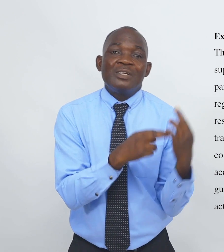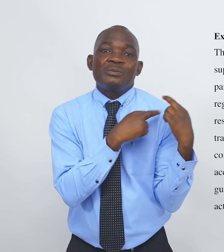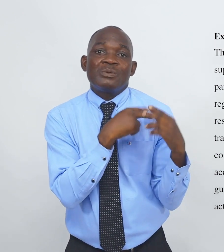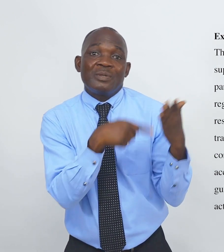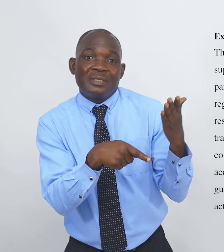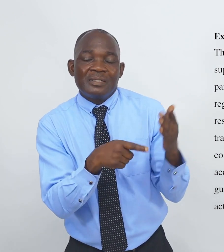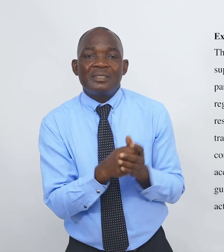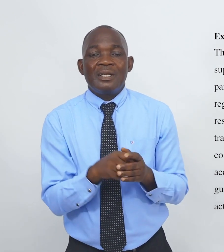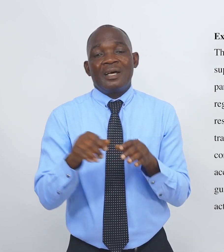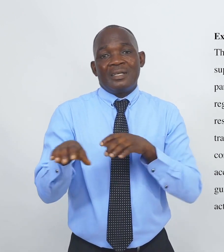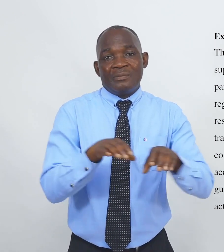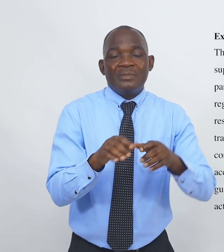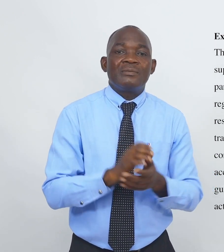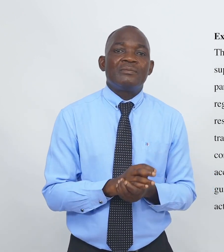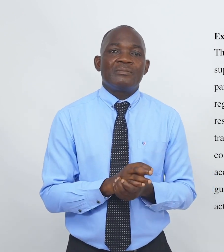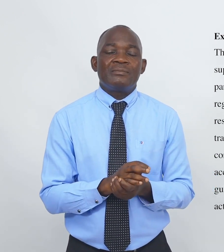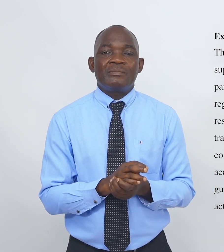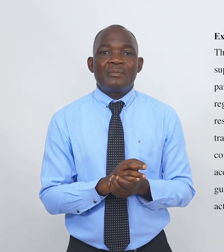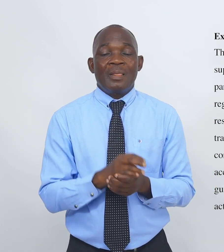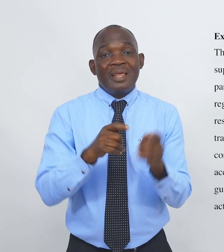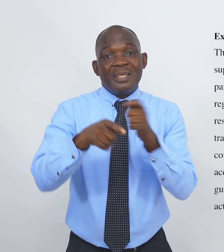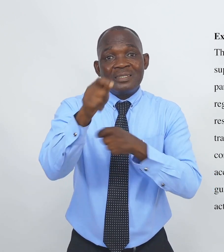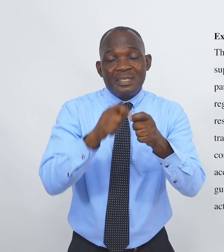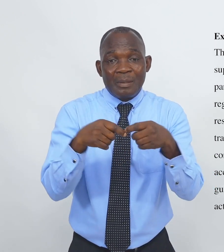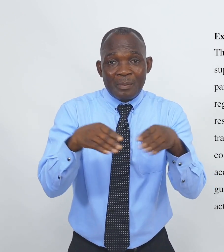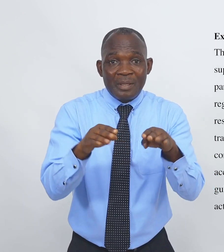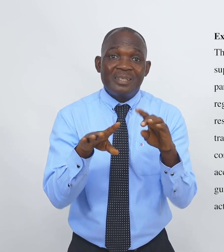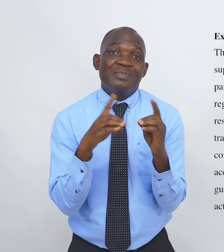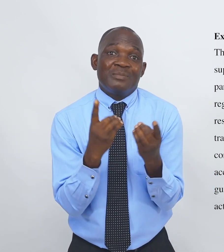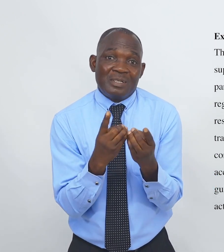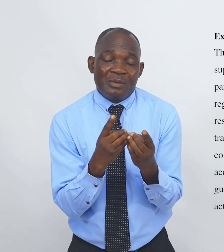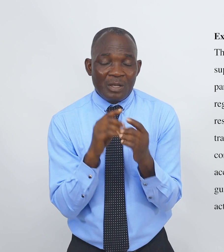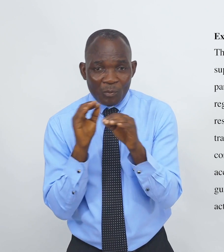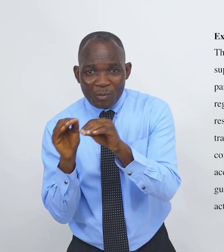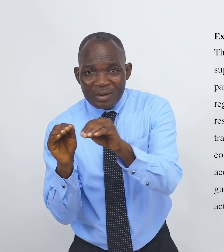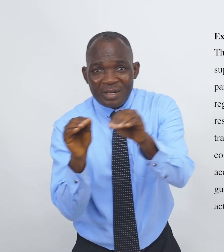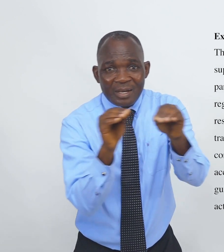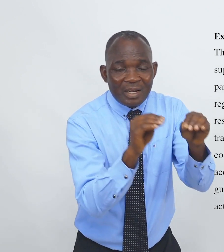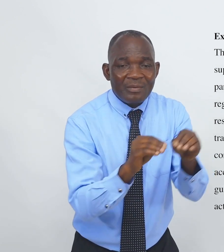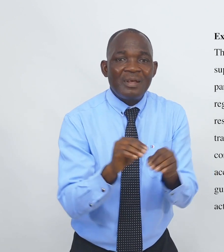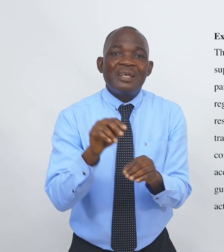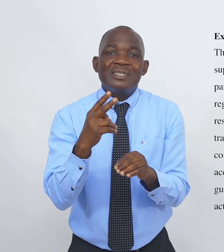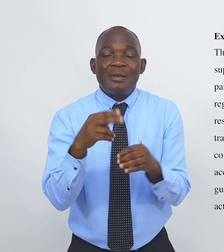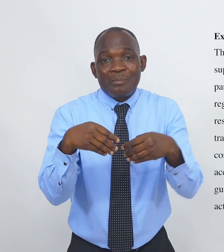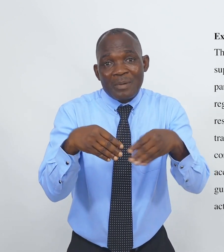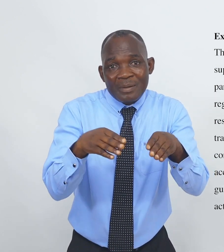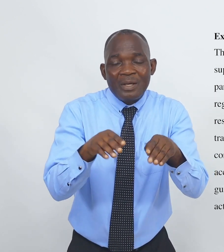or activities. The Exchanges and Markets Department supervises the secondary market and all its